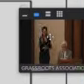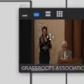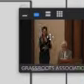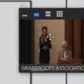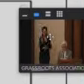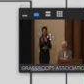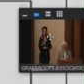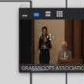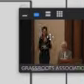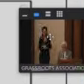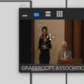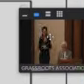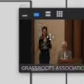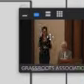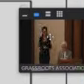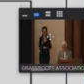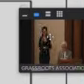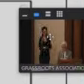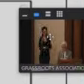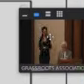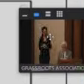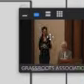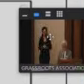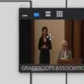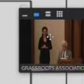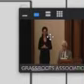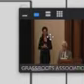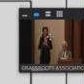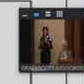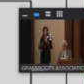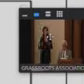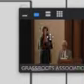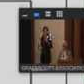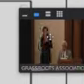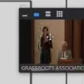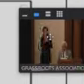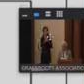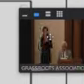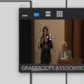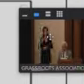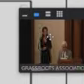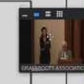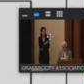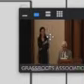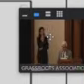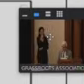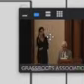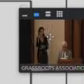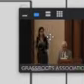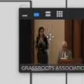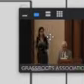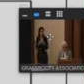shot necessary? The only requirement to receive it today in Israel is that 5 months